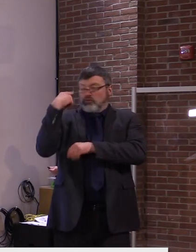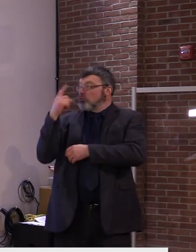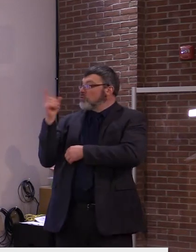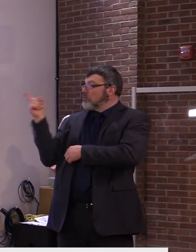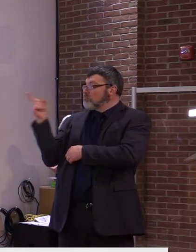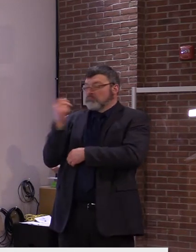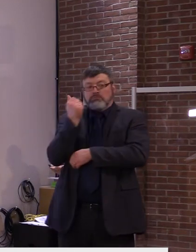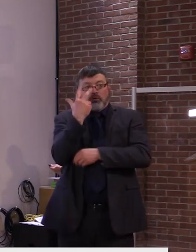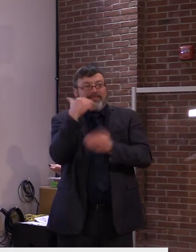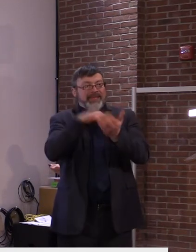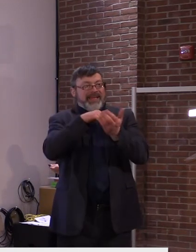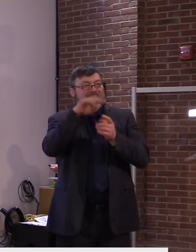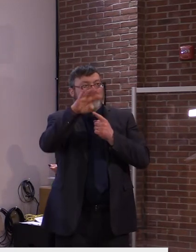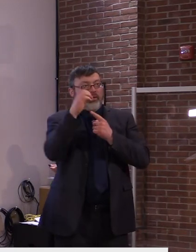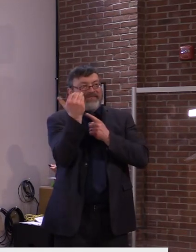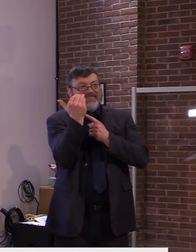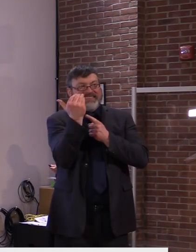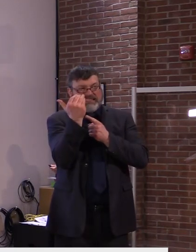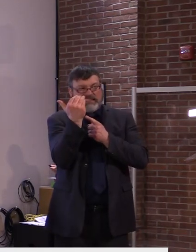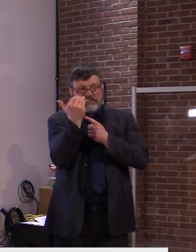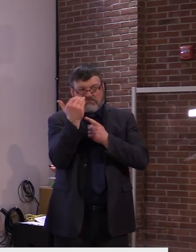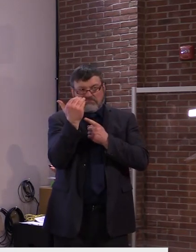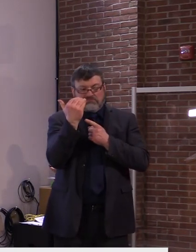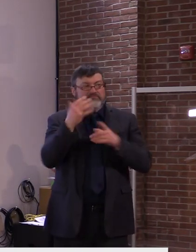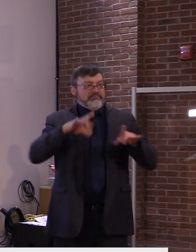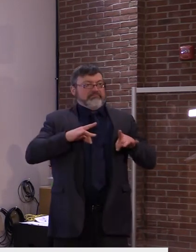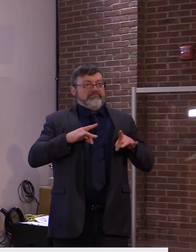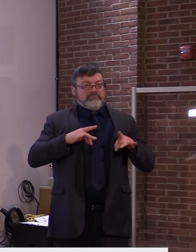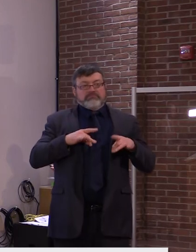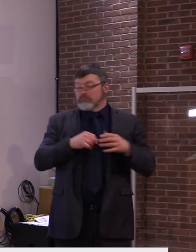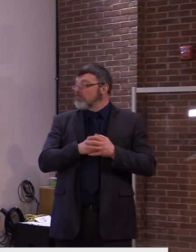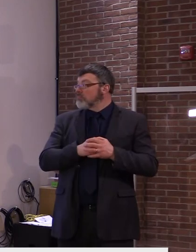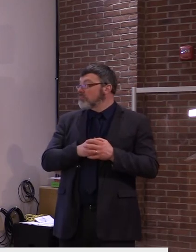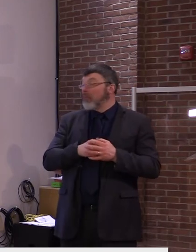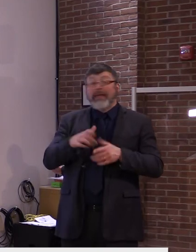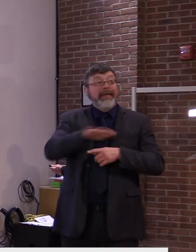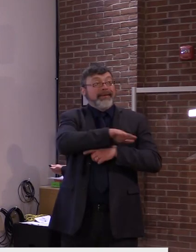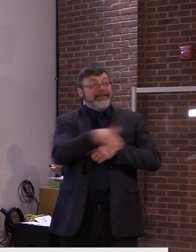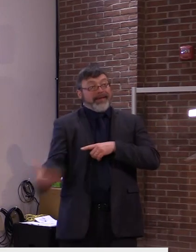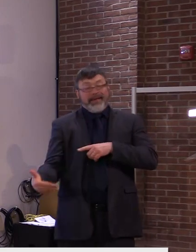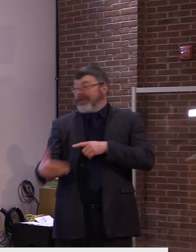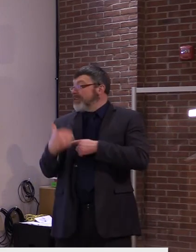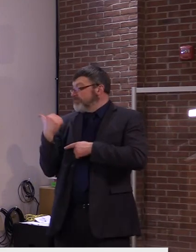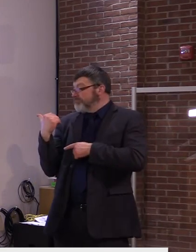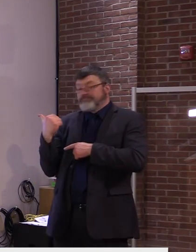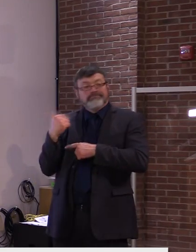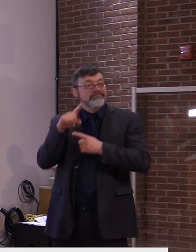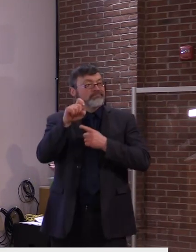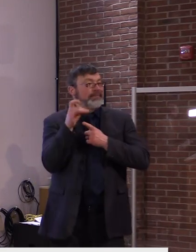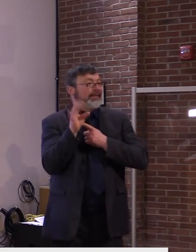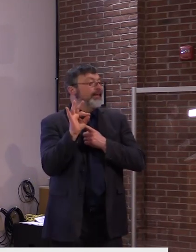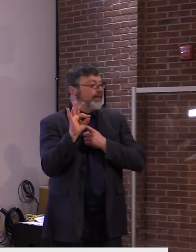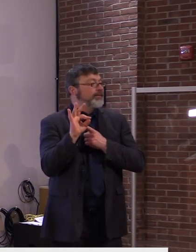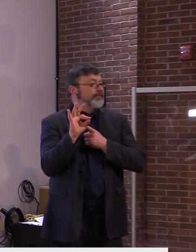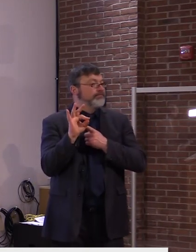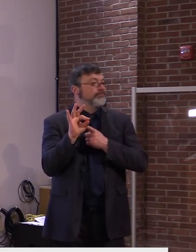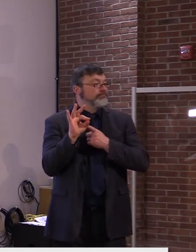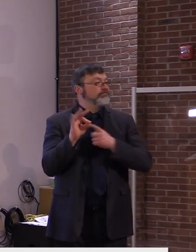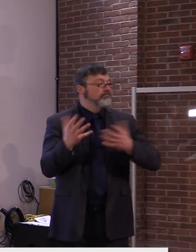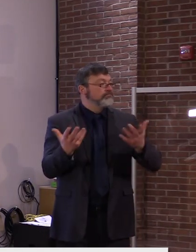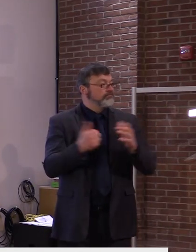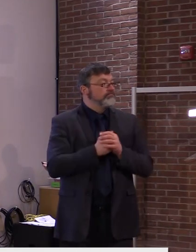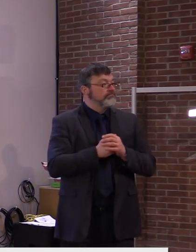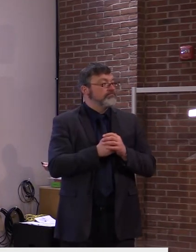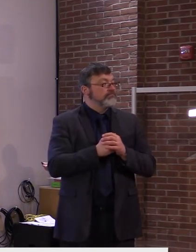13,415, deaths at 189. I would like to comment, though, that the, again, pace of the additional deaths has